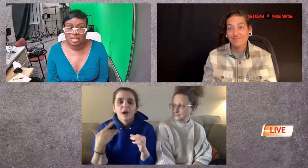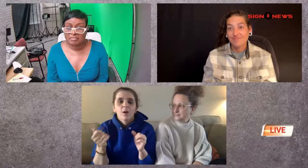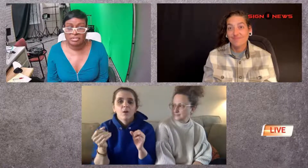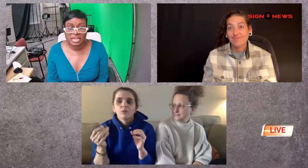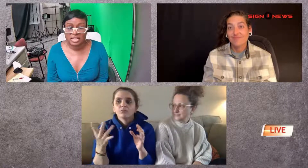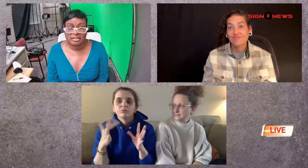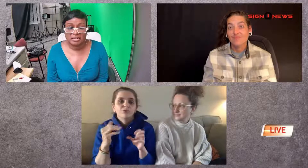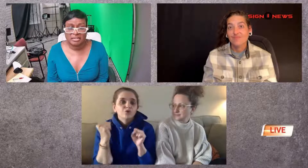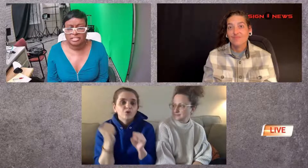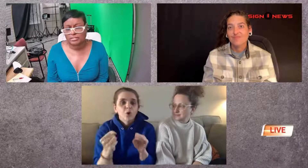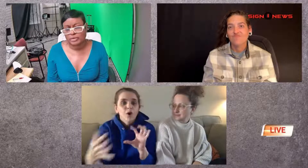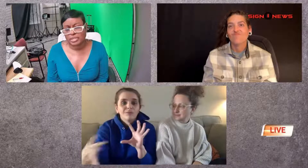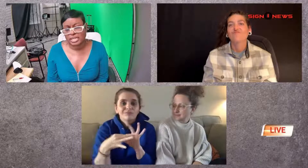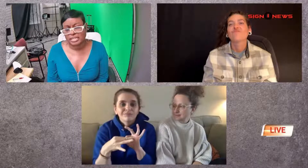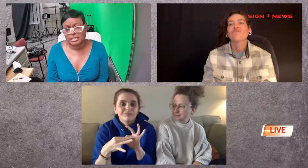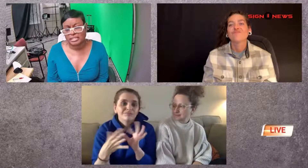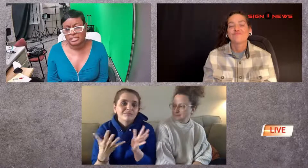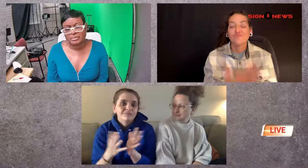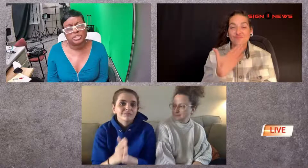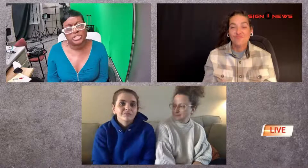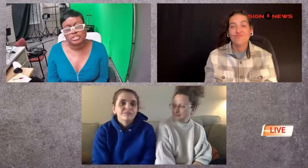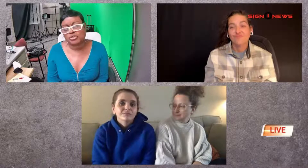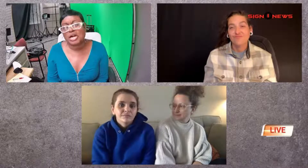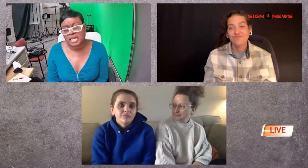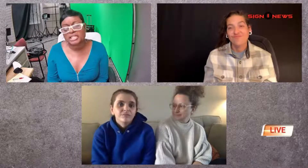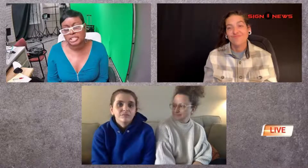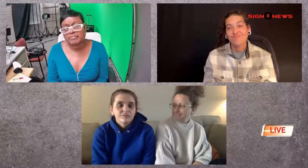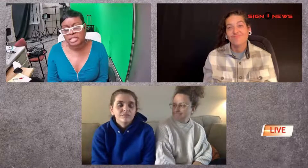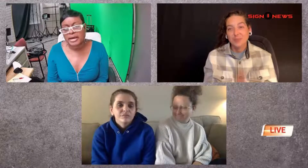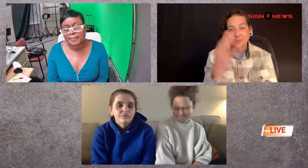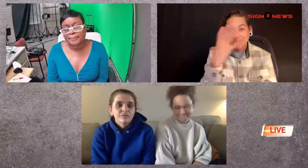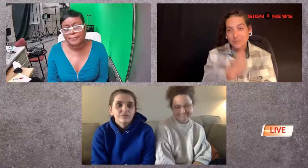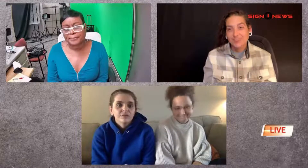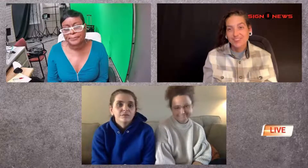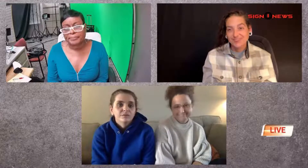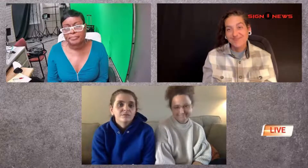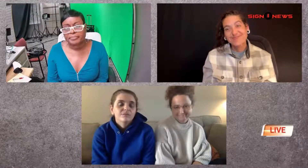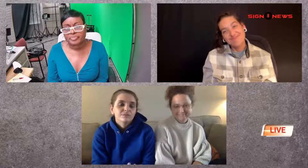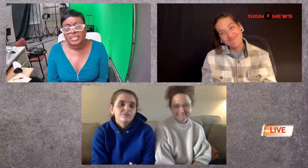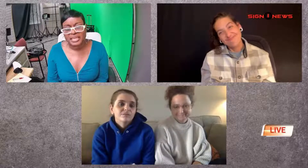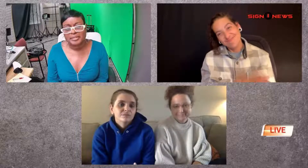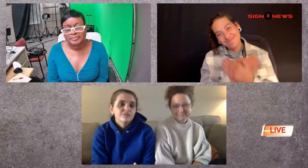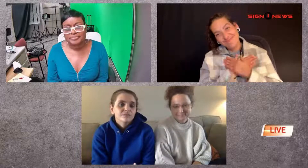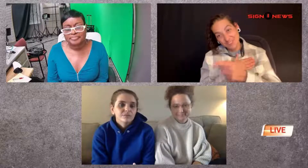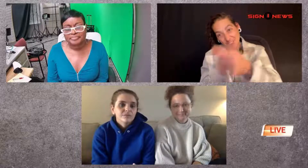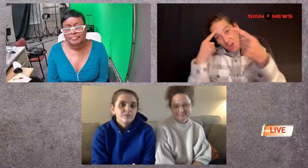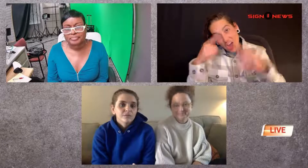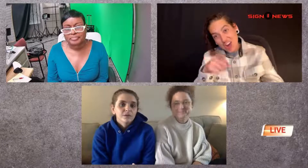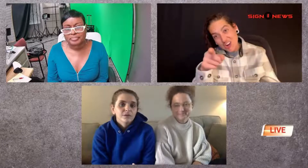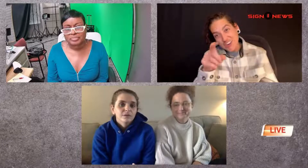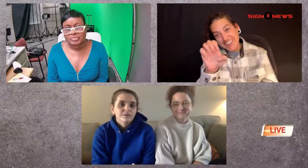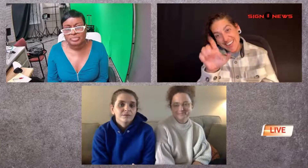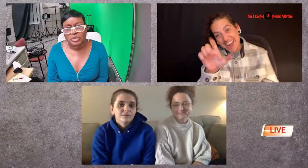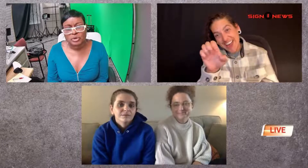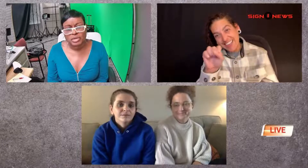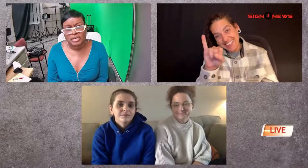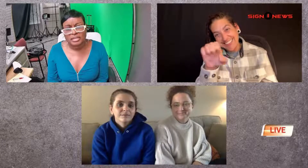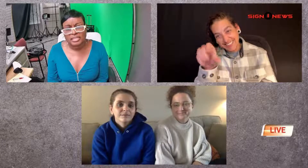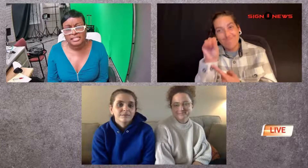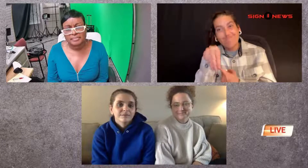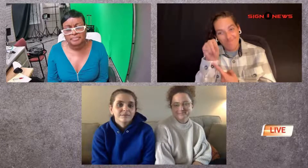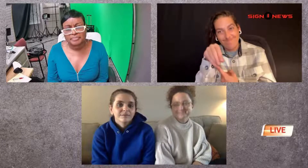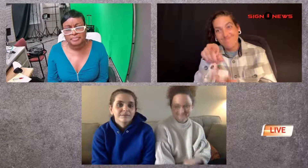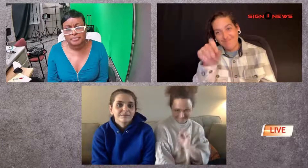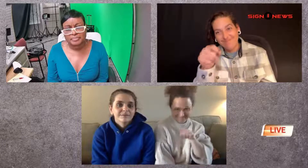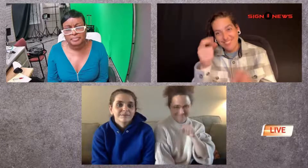And after that, I just felt like it was just that strong connection after that. Yeah. You agree,